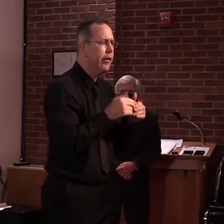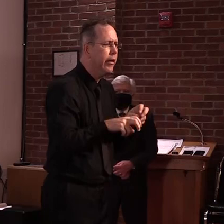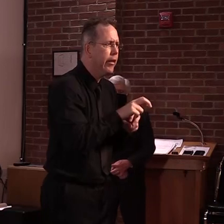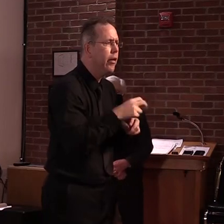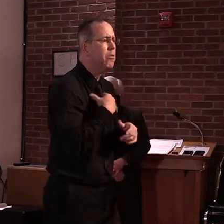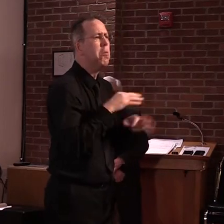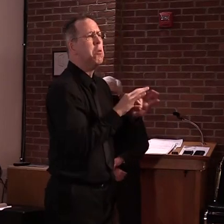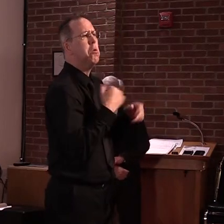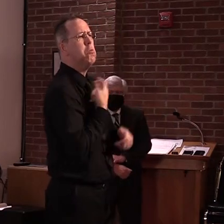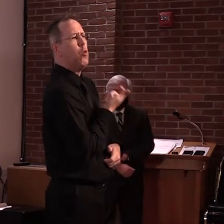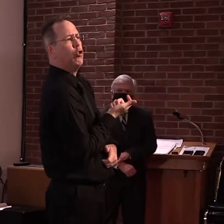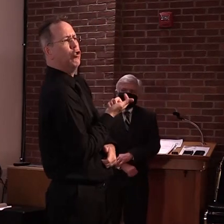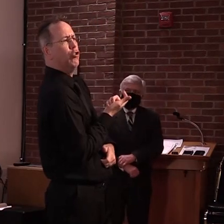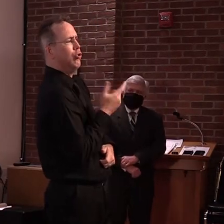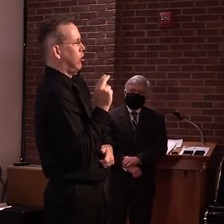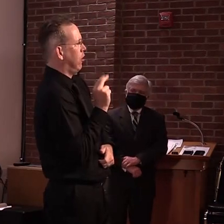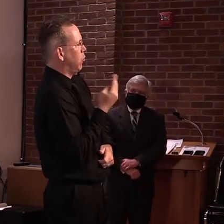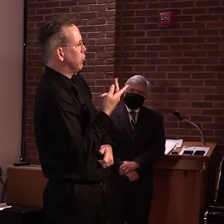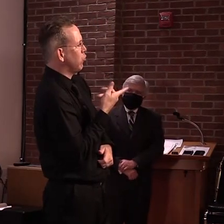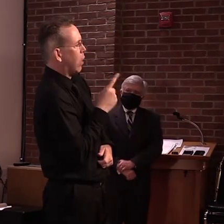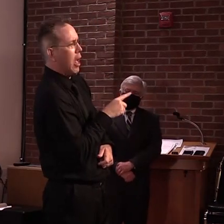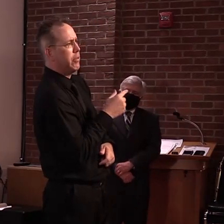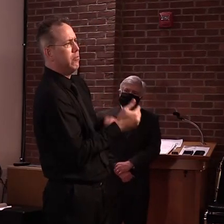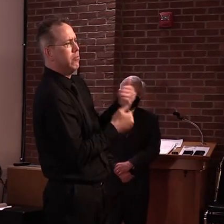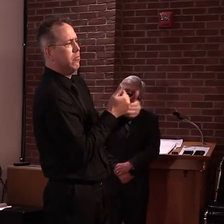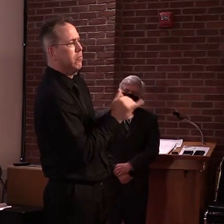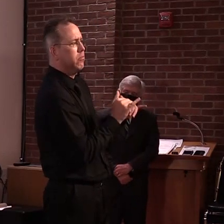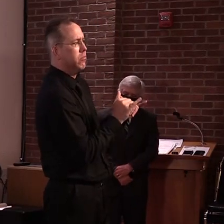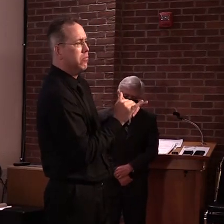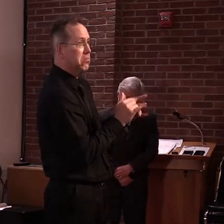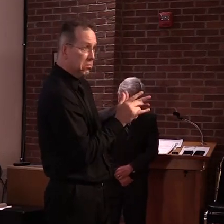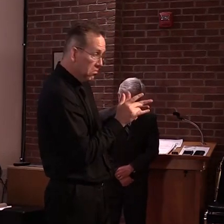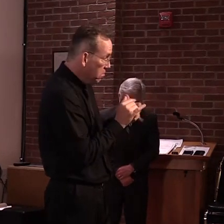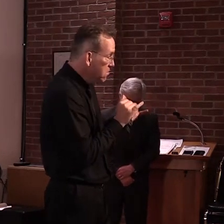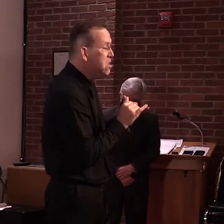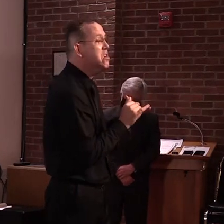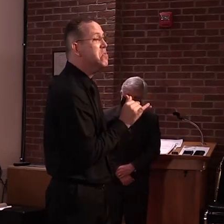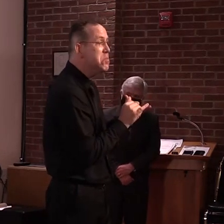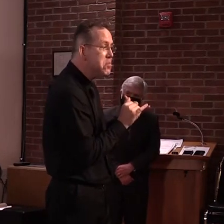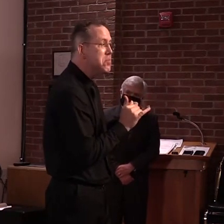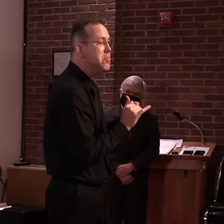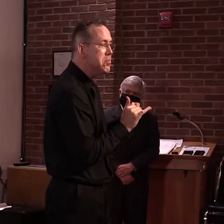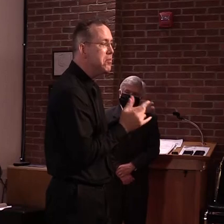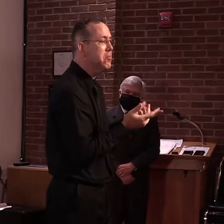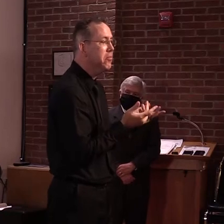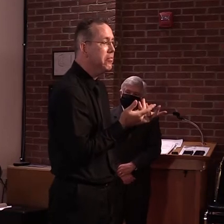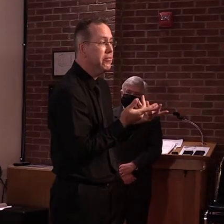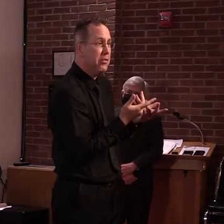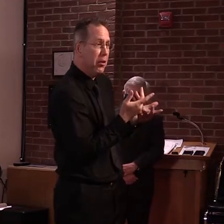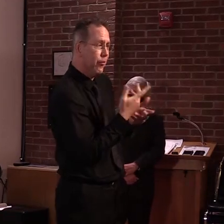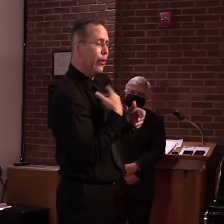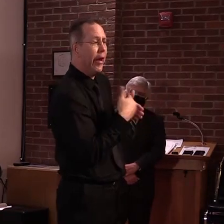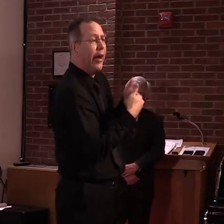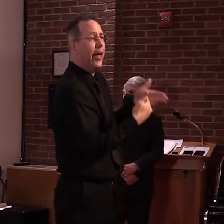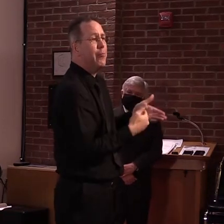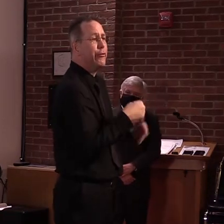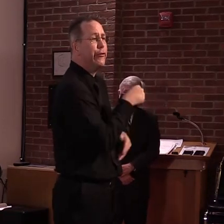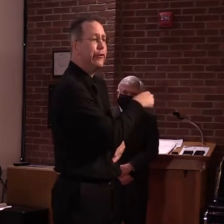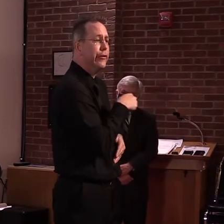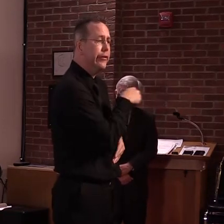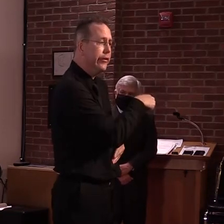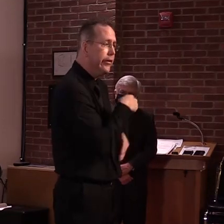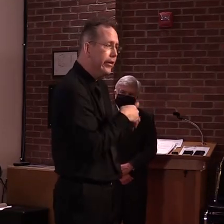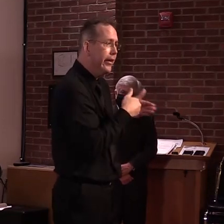we are everything else. But we do share a border, and we do share a lot, you know, in terms of